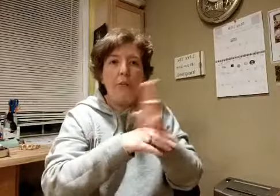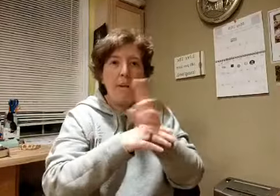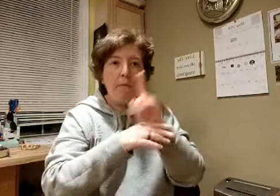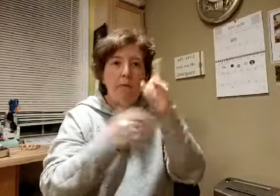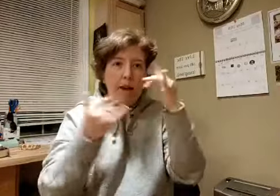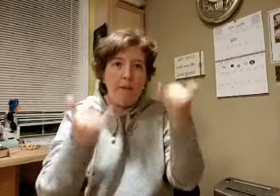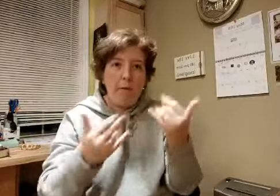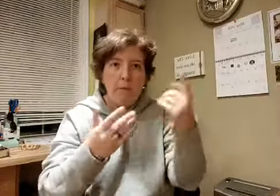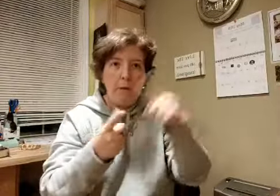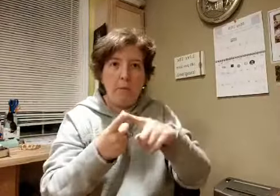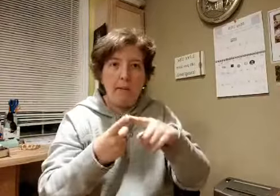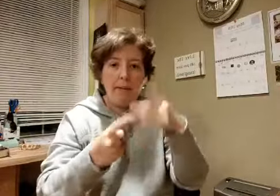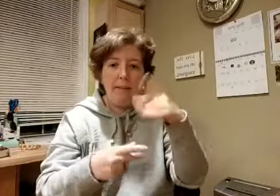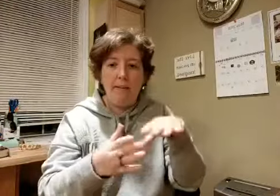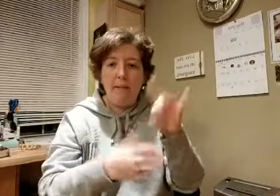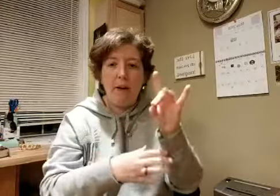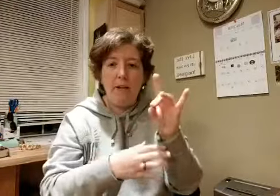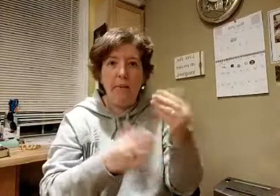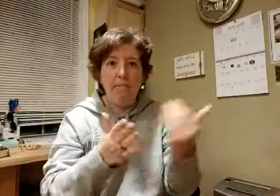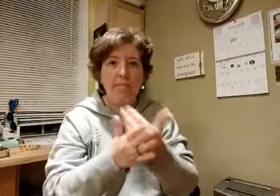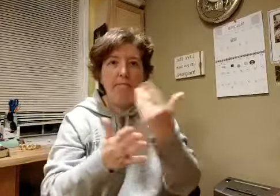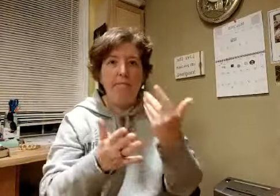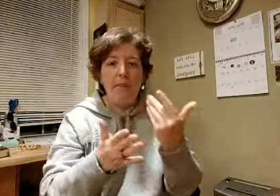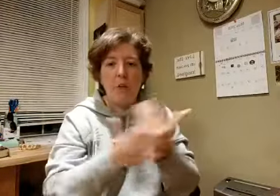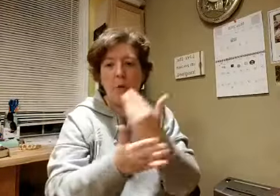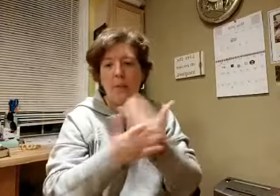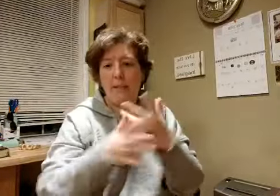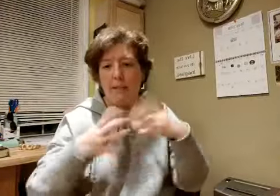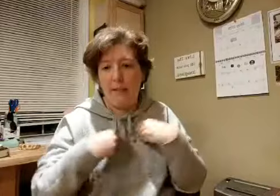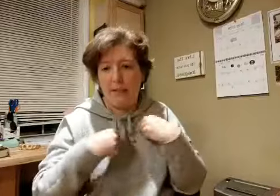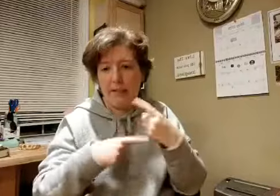for now until we find new accepted signs.